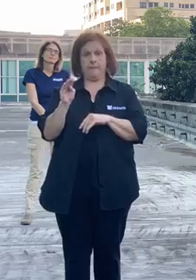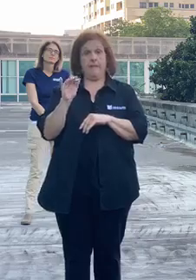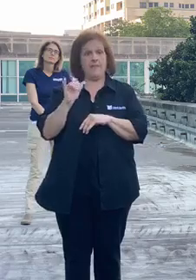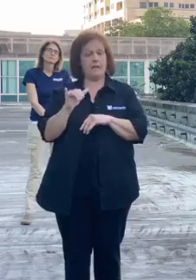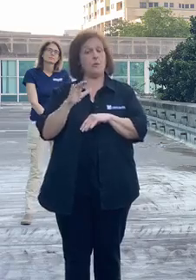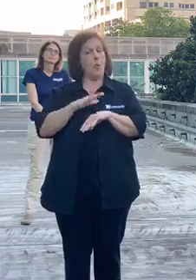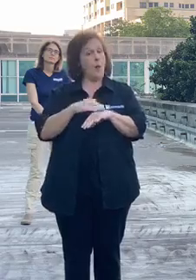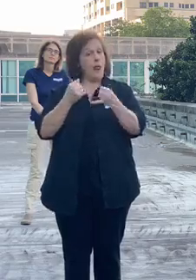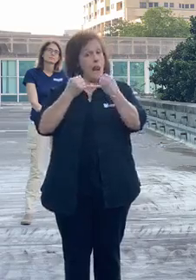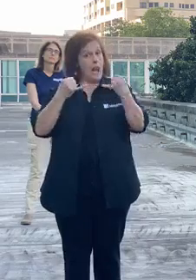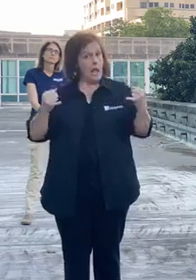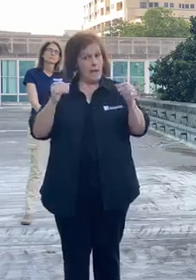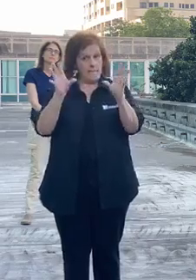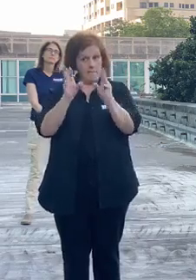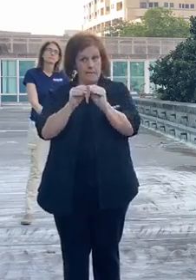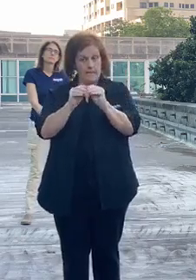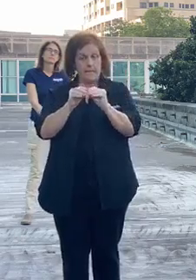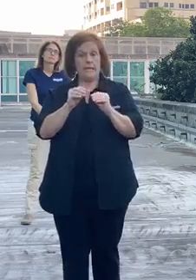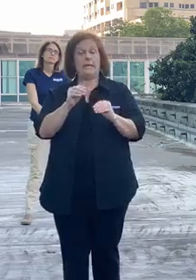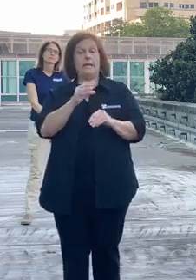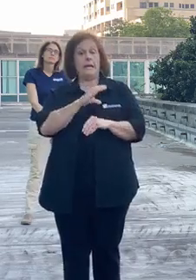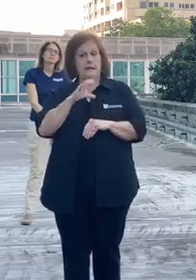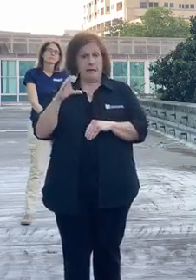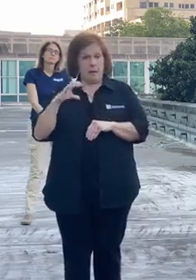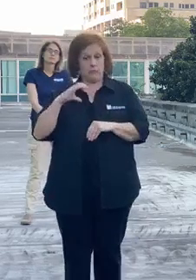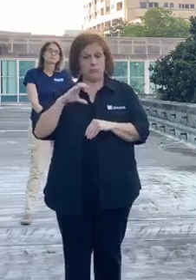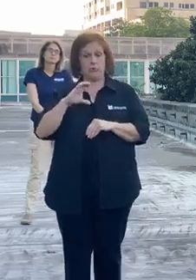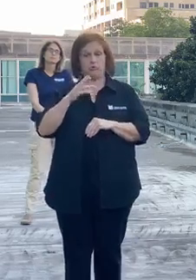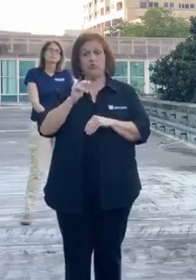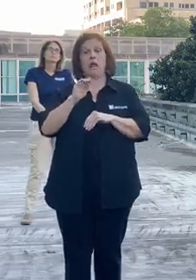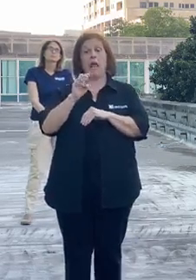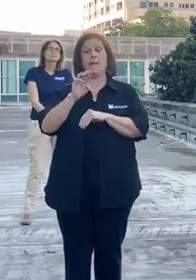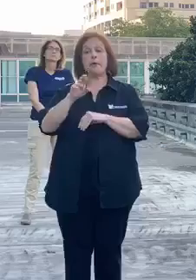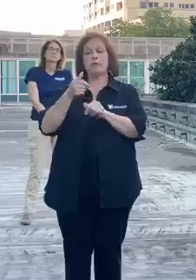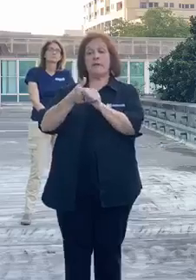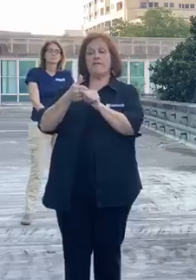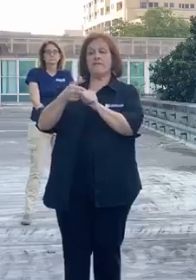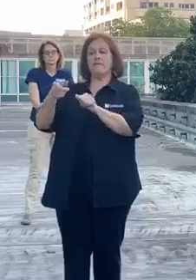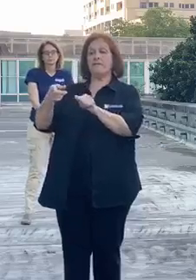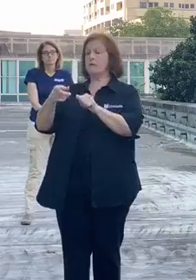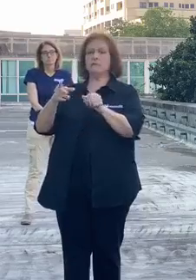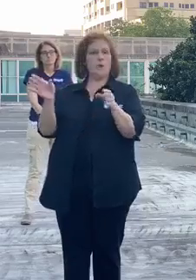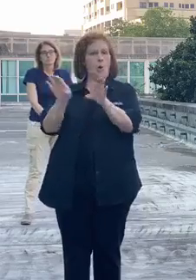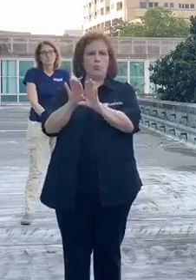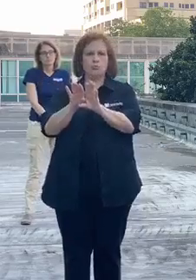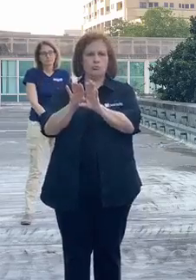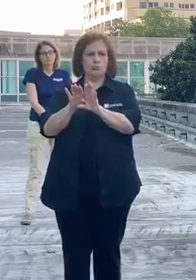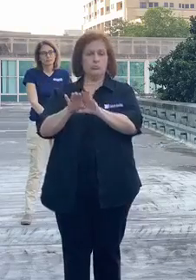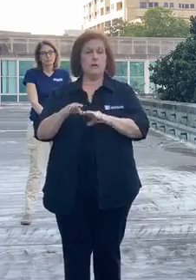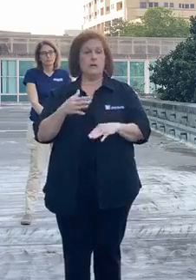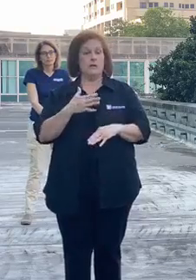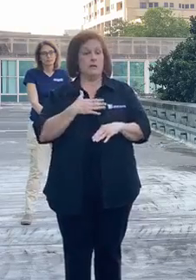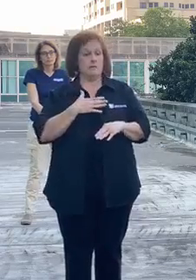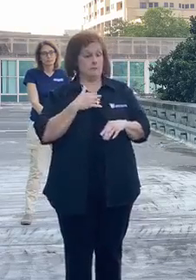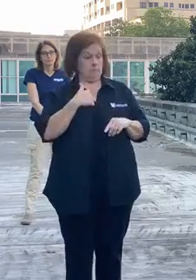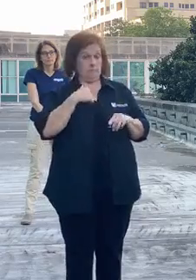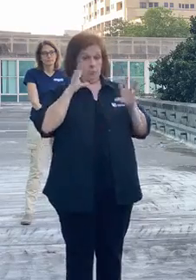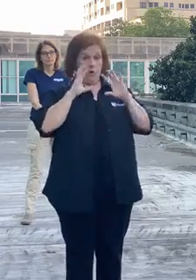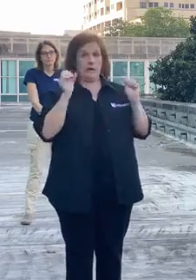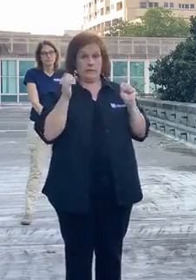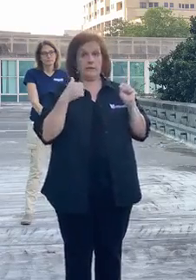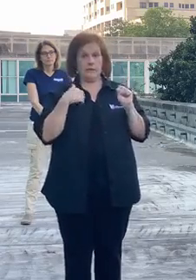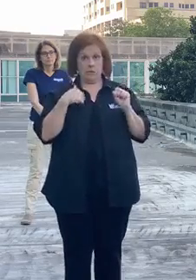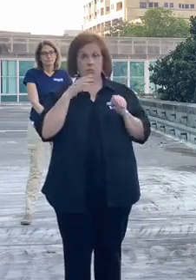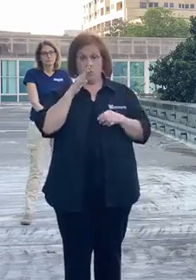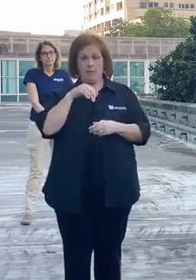this is an online meeting. The council chamber will be closed to the public. So here's how it's going to work. So myself as council president will be